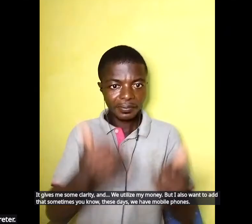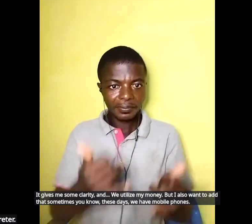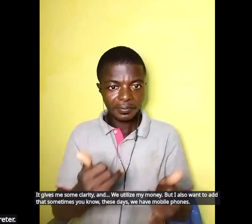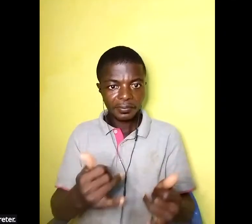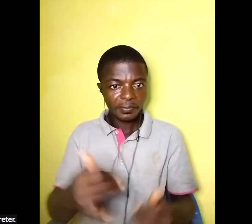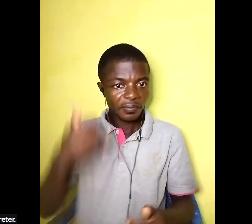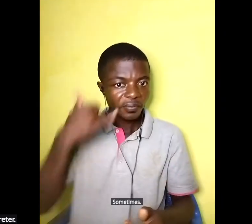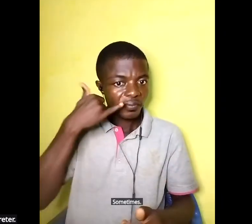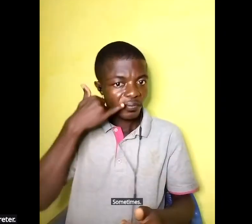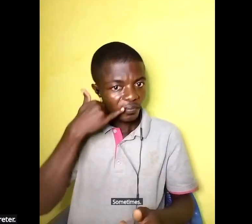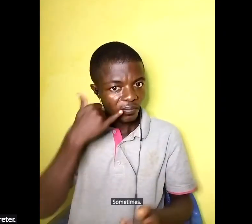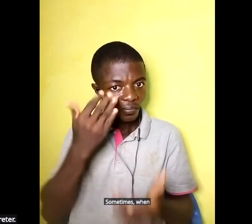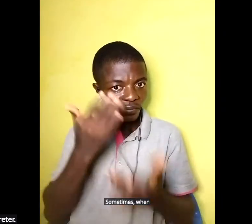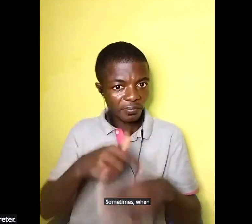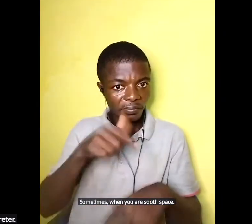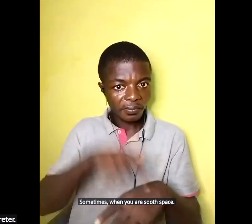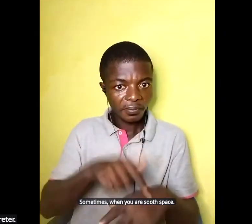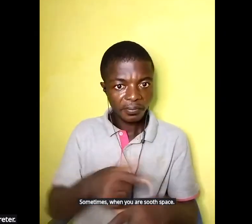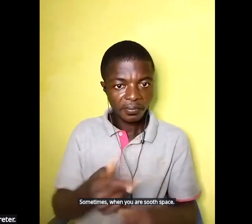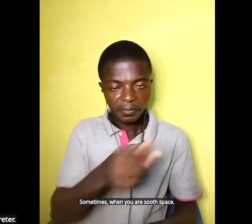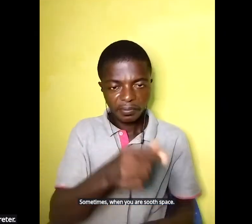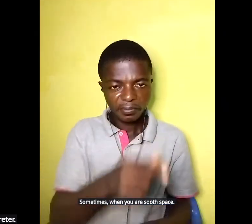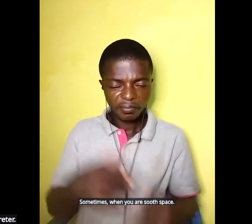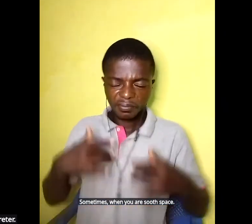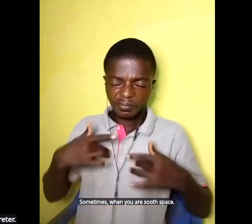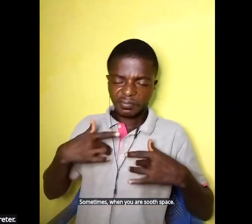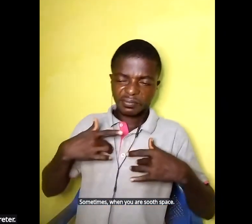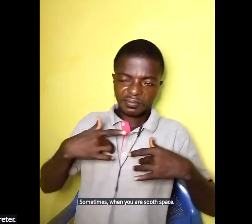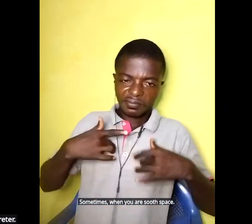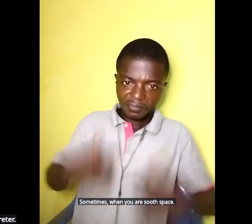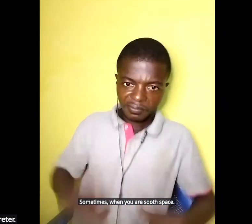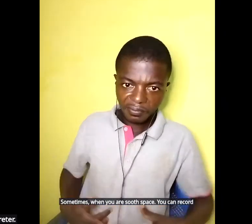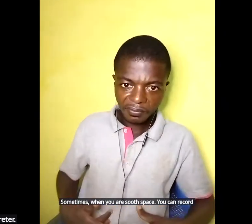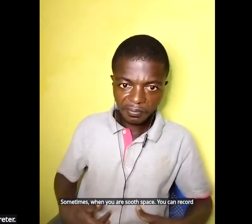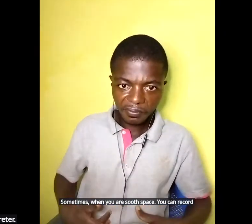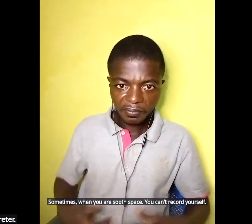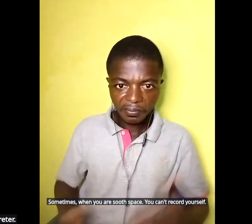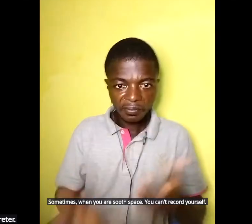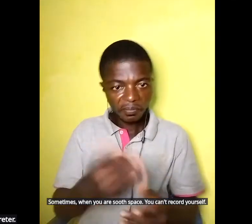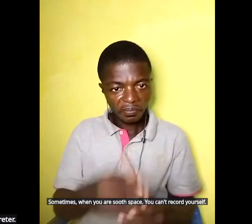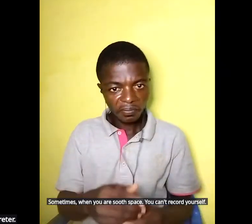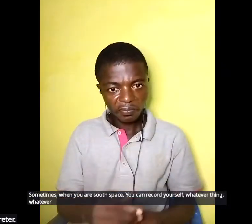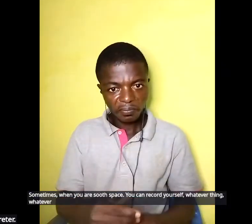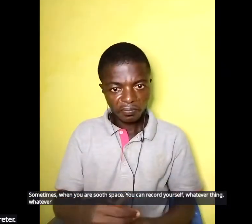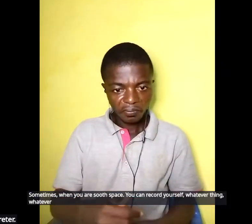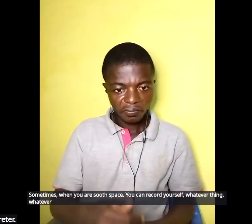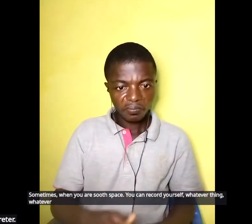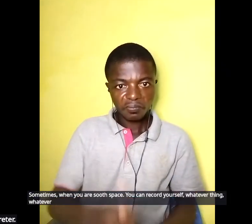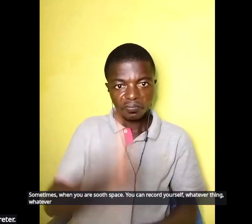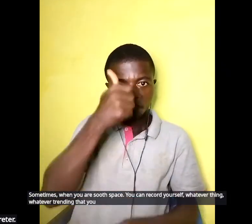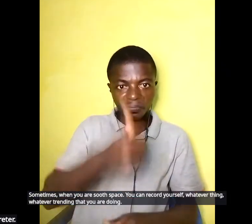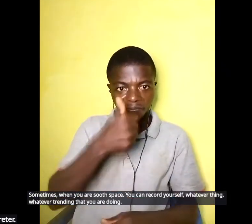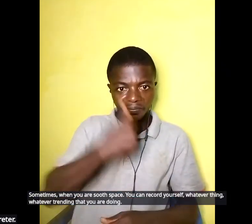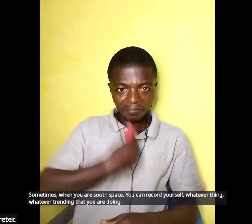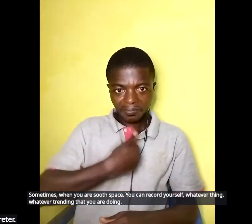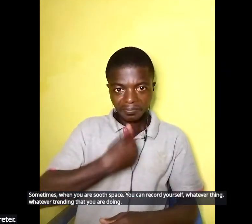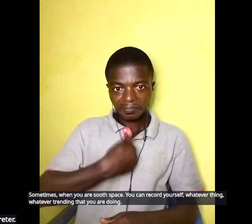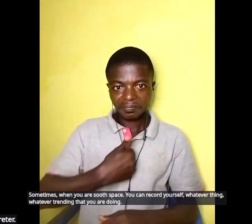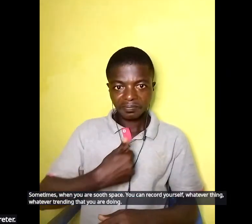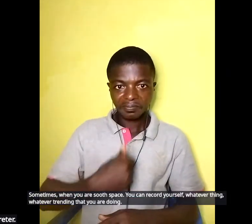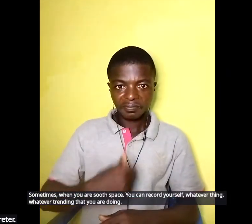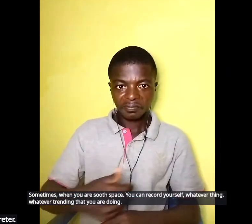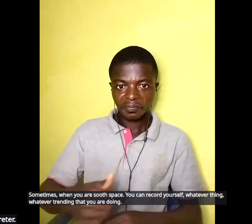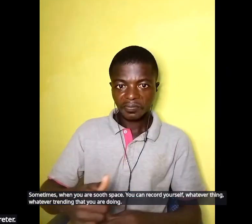Sometimes when you are so stressed, you can record yourself, whatever thing, whatever challenge that you are going through, you feel like